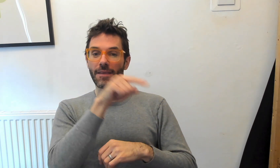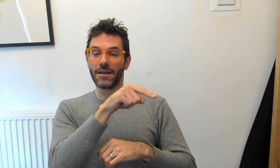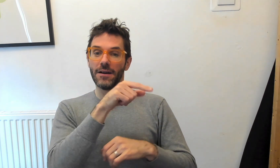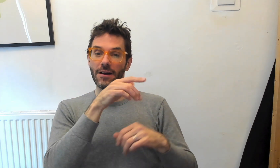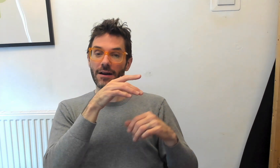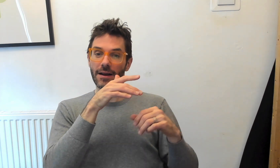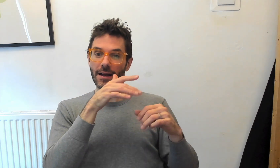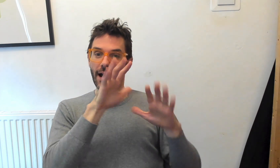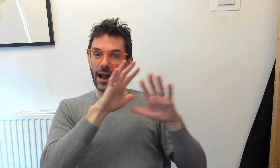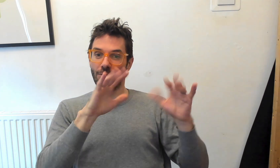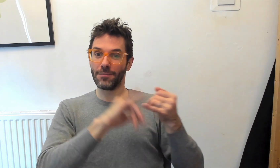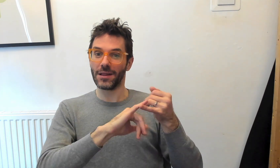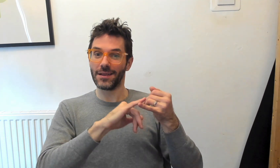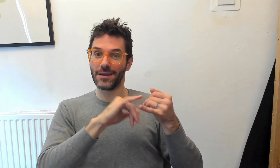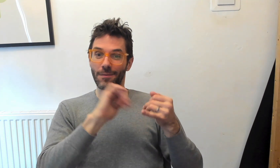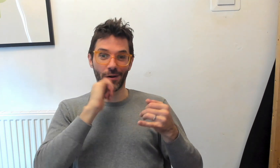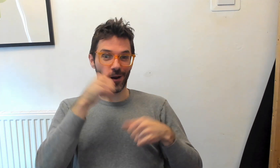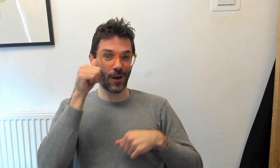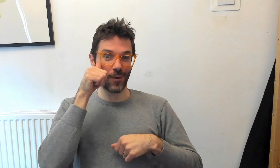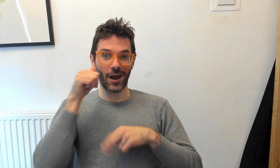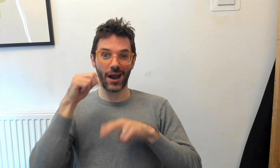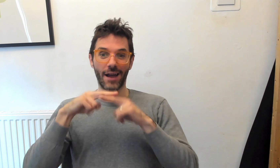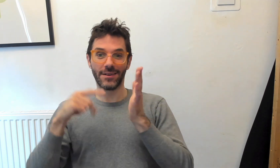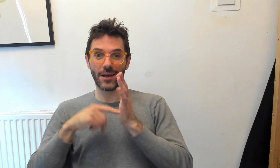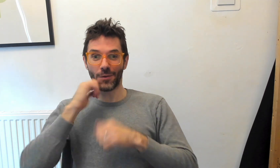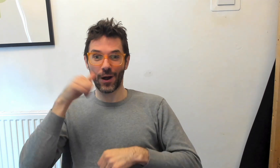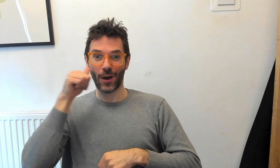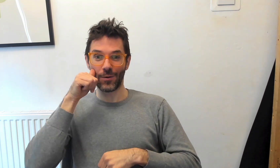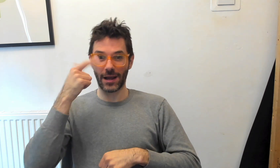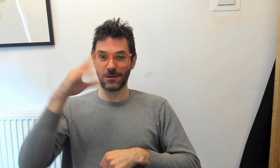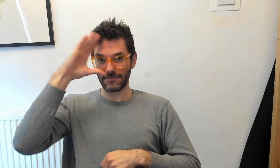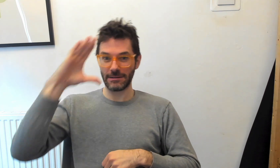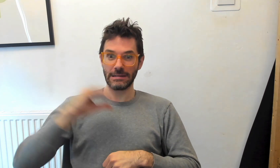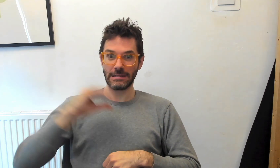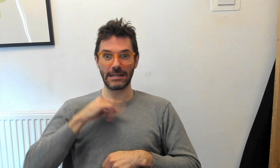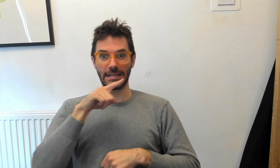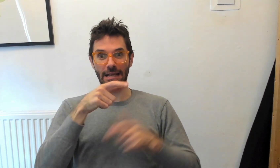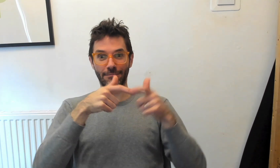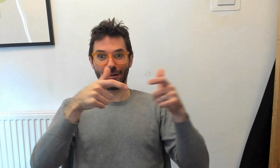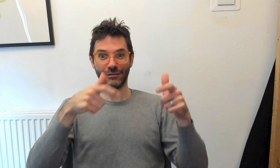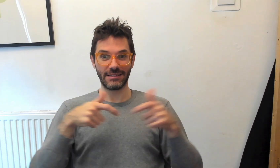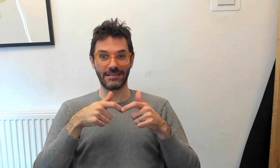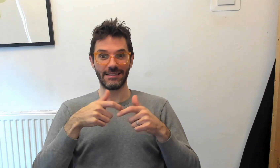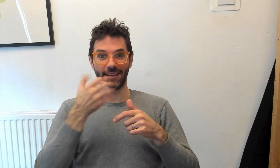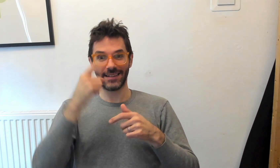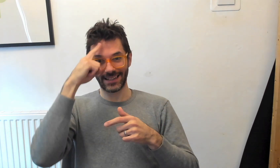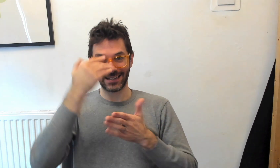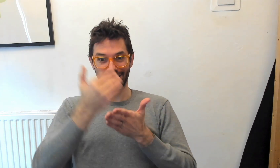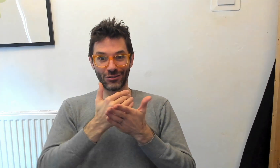then Cloudsmith will be aware, FT will be notified that there is a security